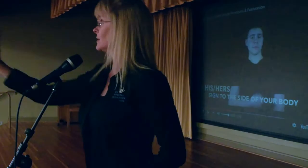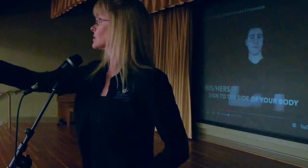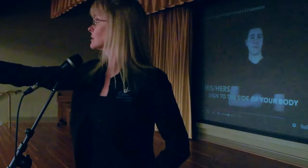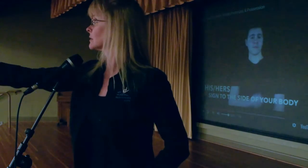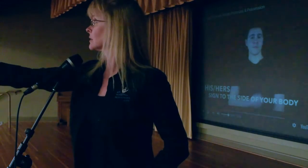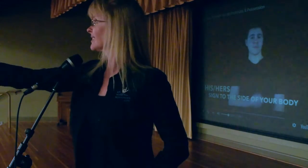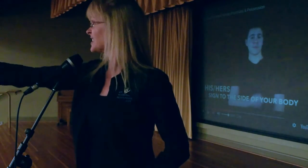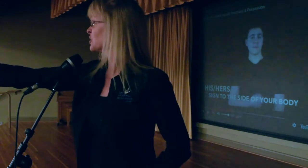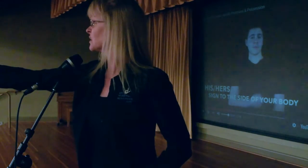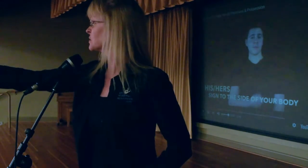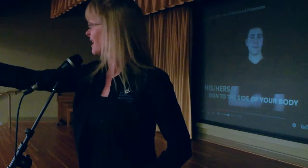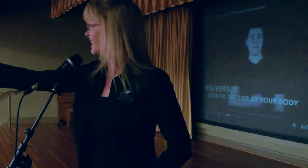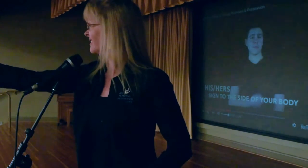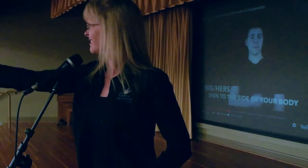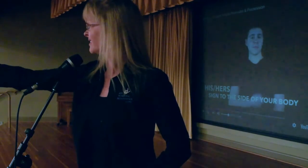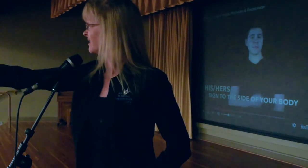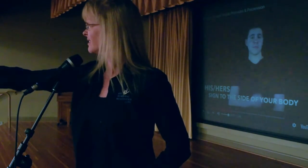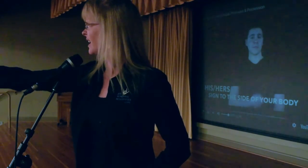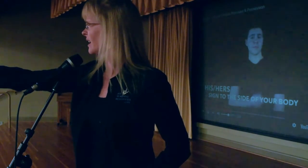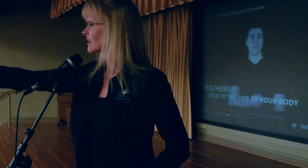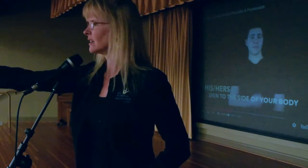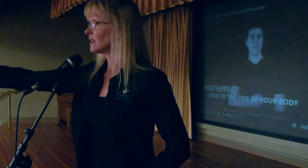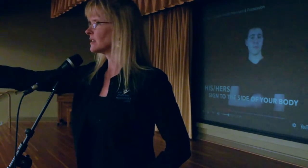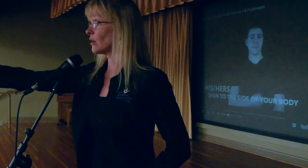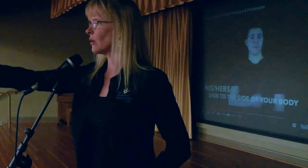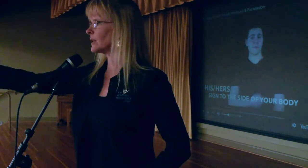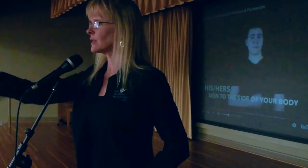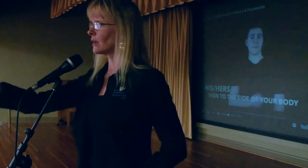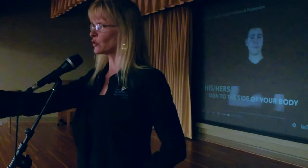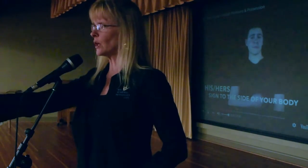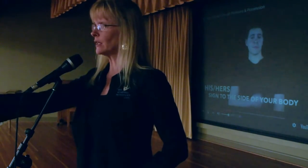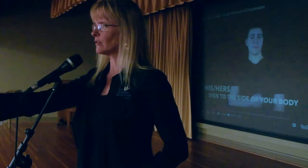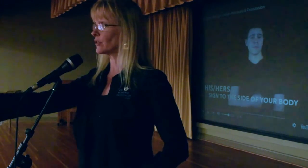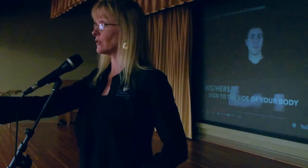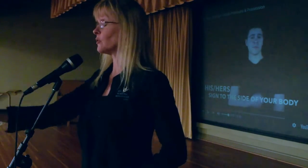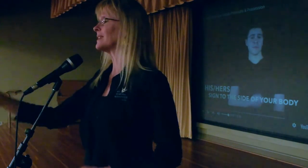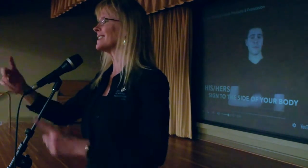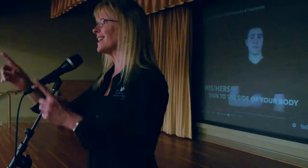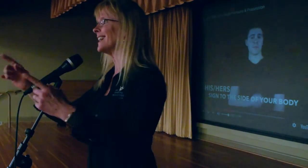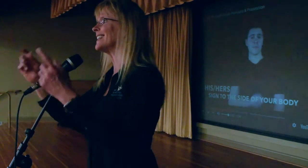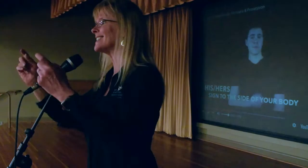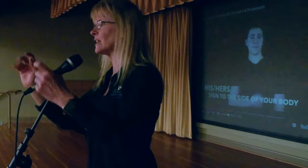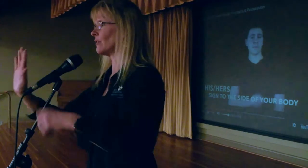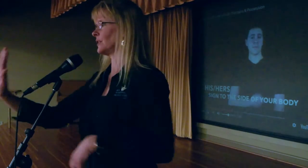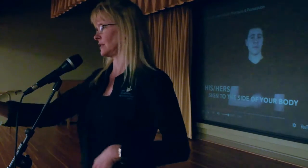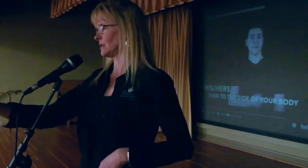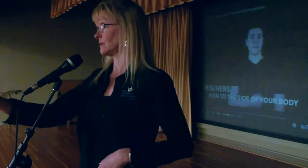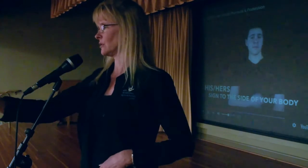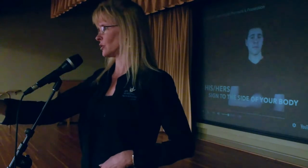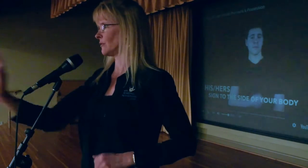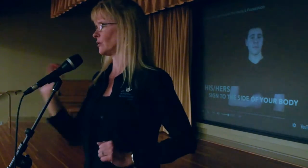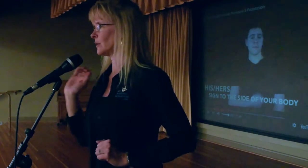that's yours, right? Yeah. So it's not directly in front of you, but the sign itself is straightforward.